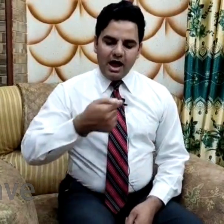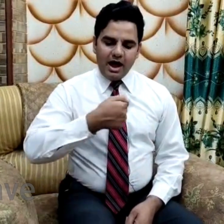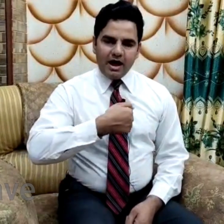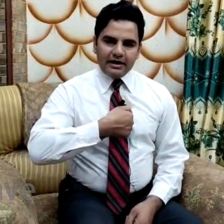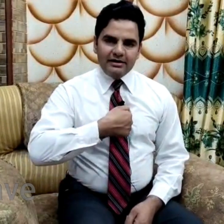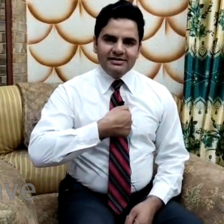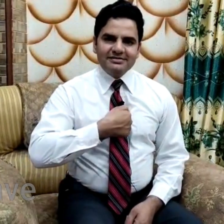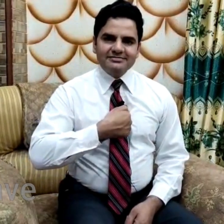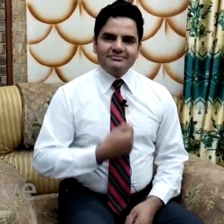I